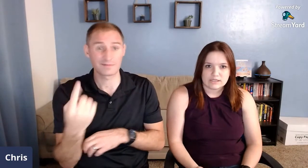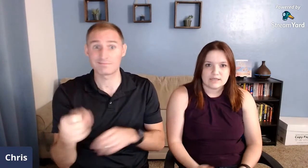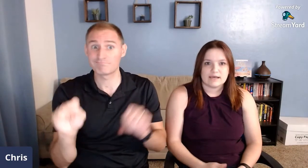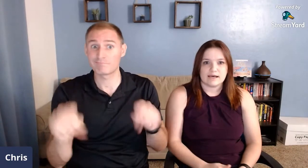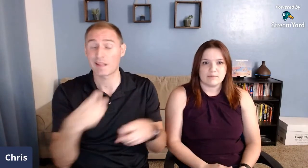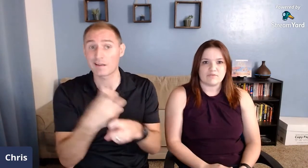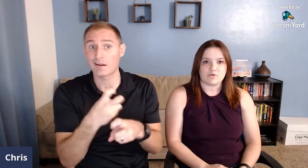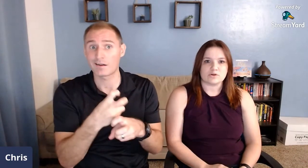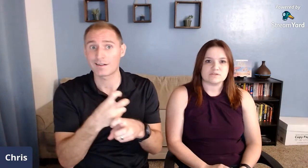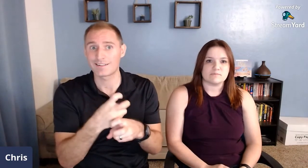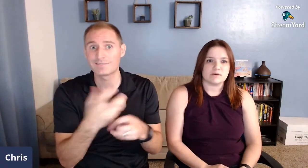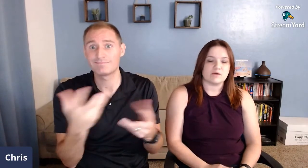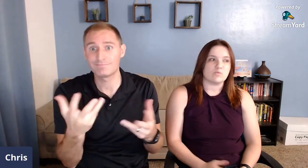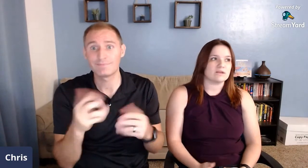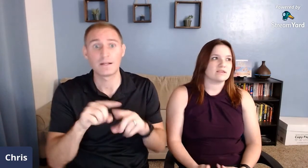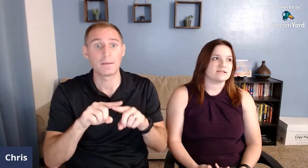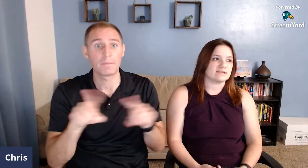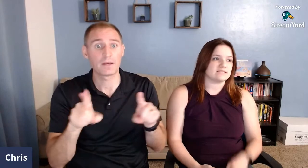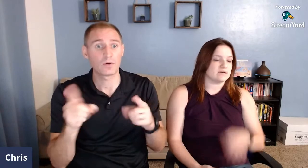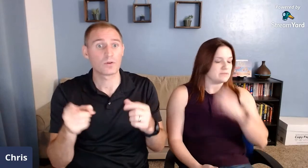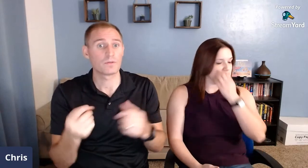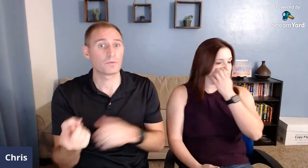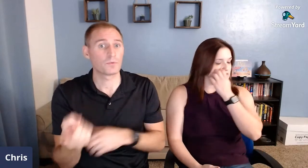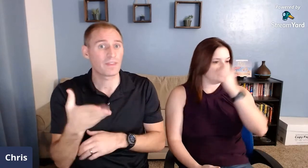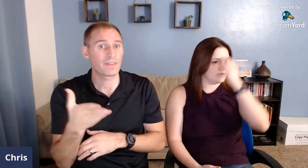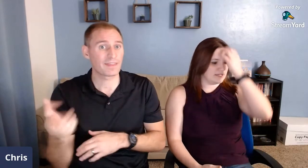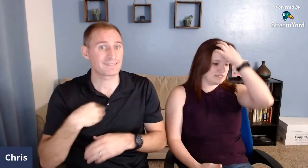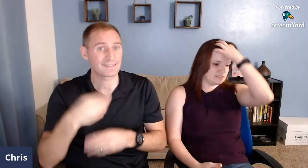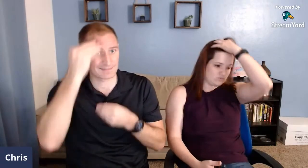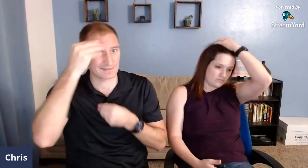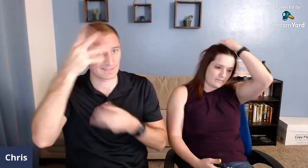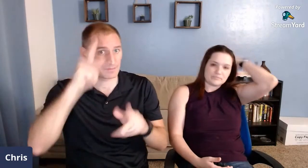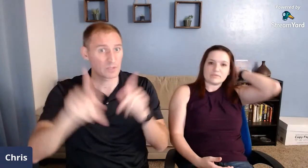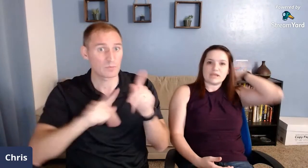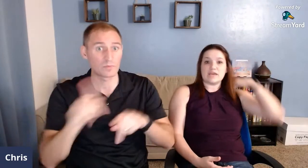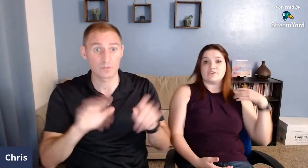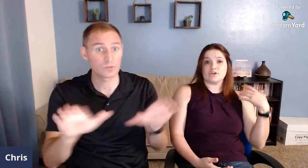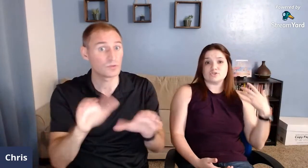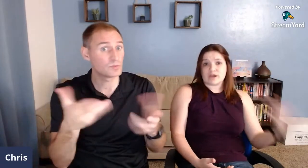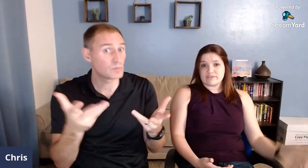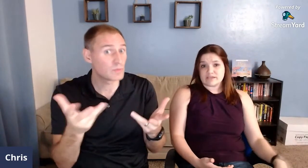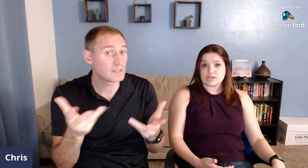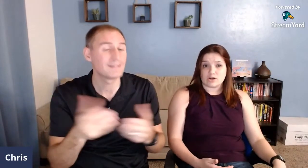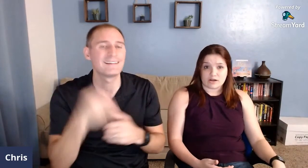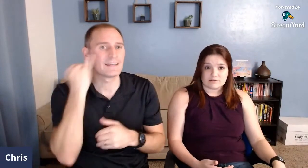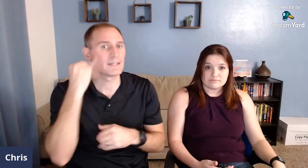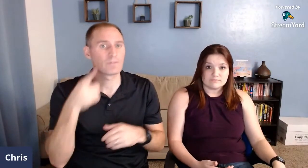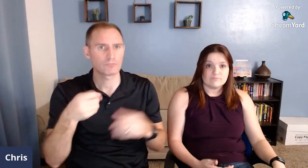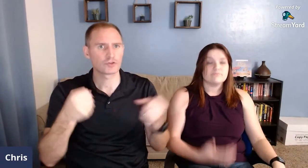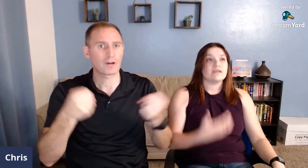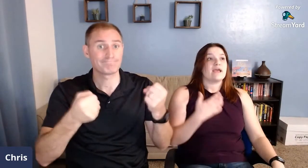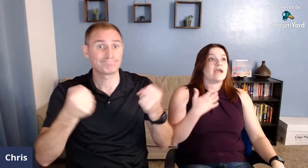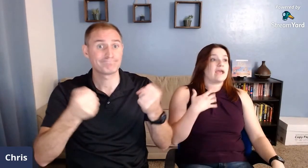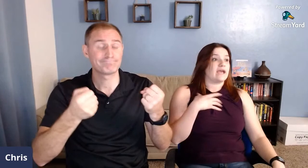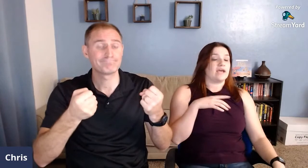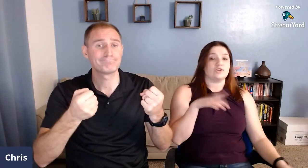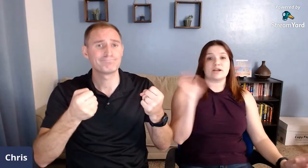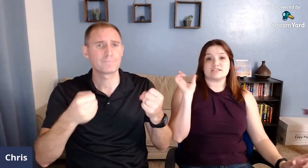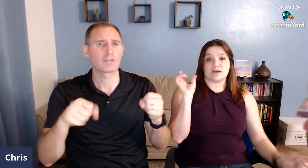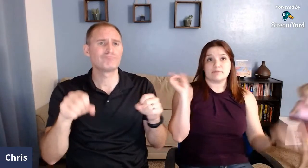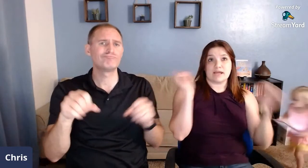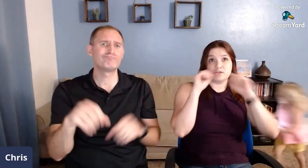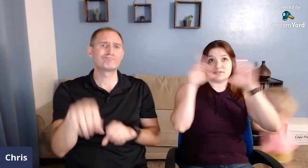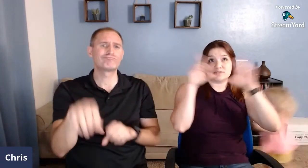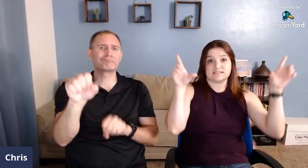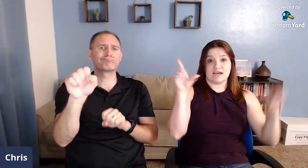hard, of course, but one of the things I tell people to do is, if you're driving in the car and